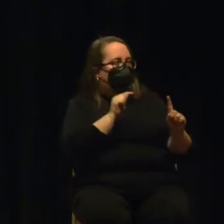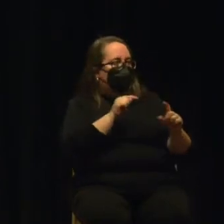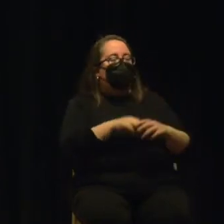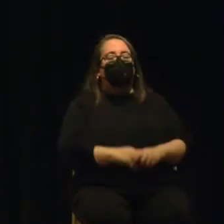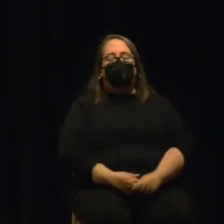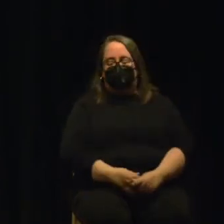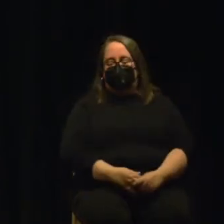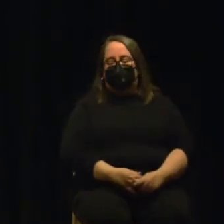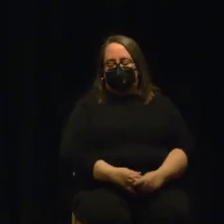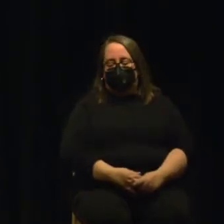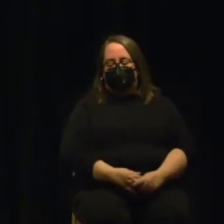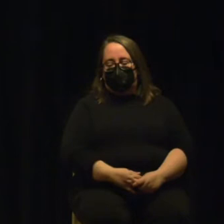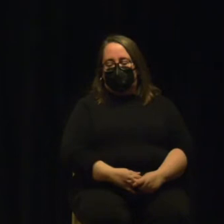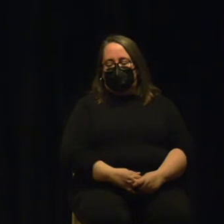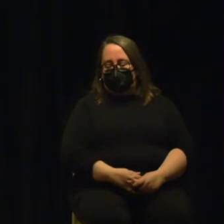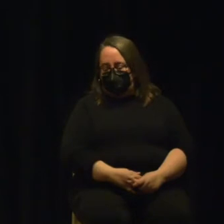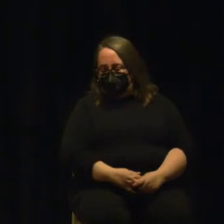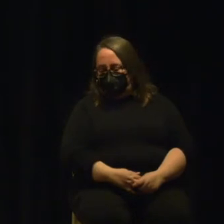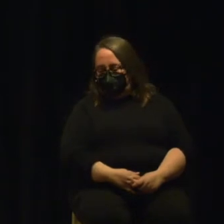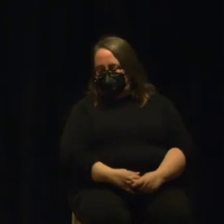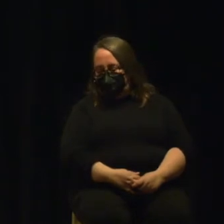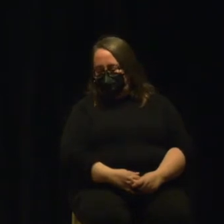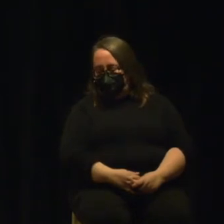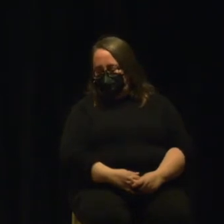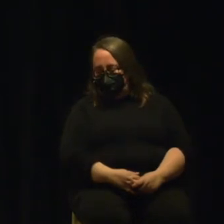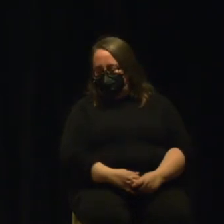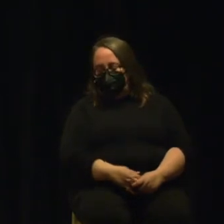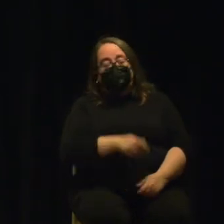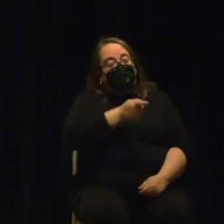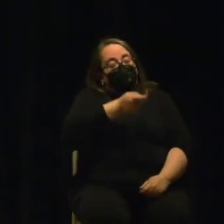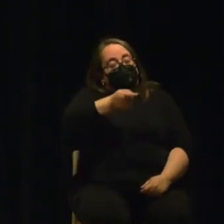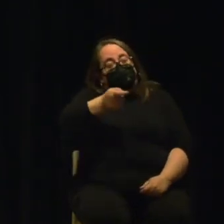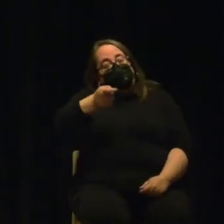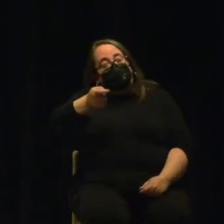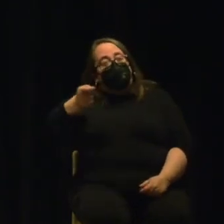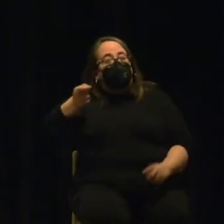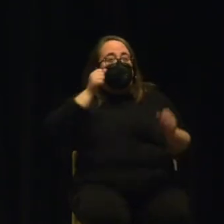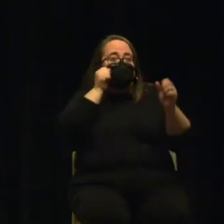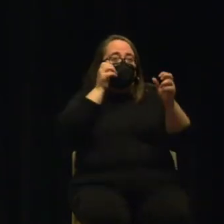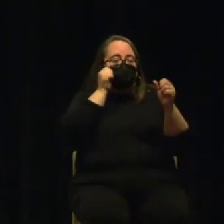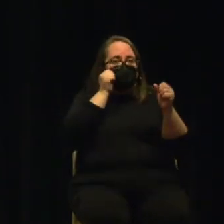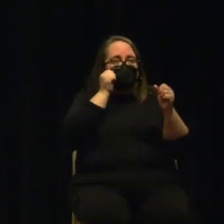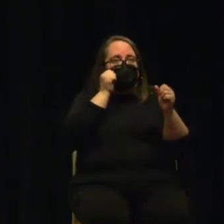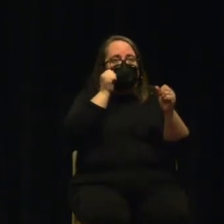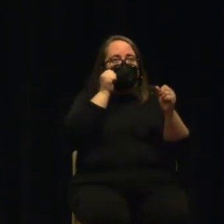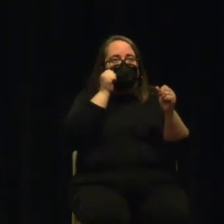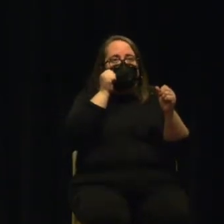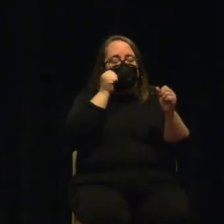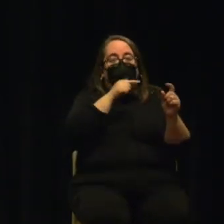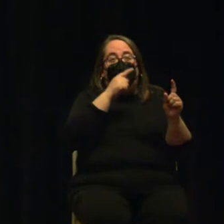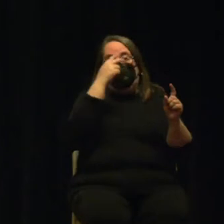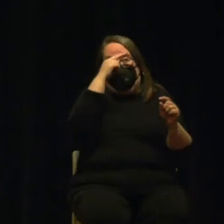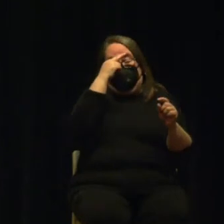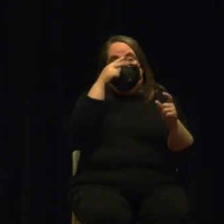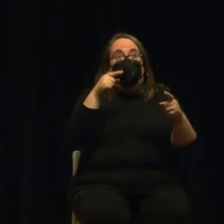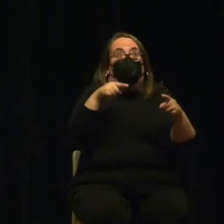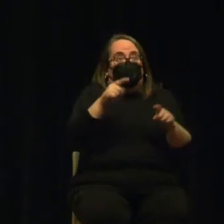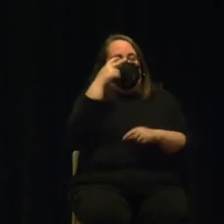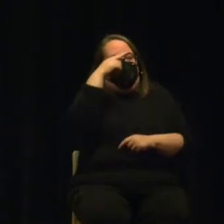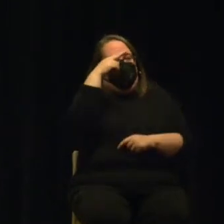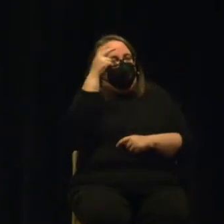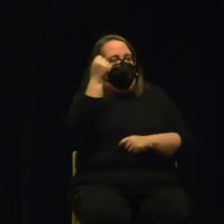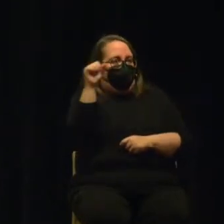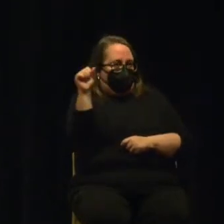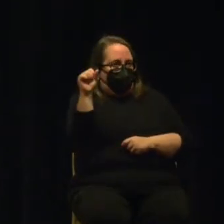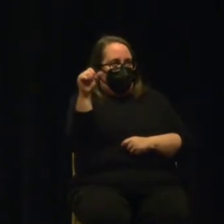you know, there were things about his biography that were, you know, surprising, just little bits and pieces. Like he was in Mexico during the Mexican Revolution, and